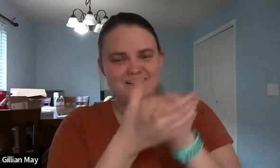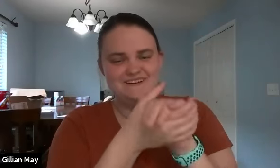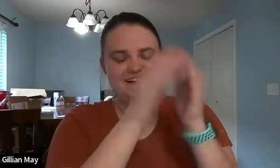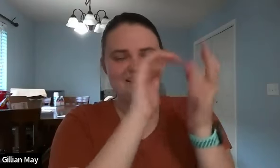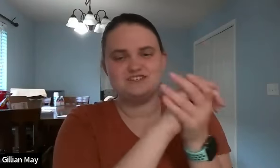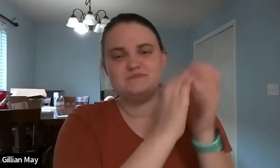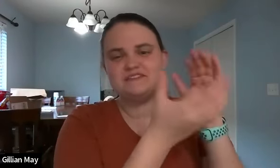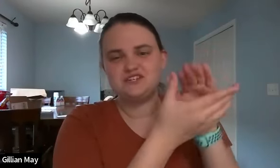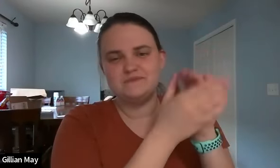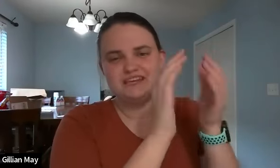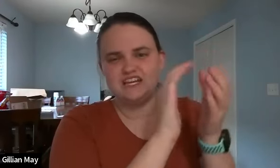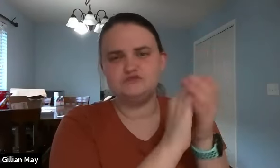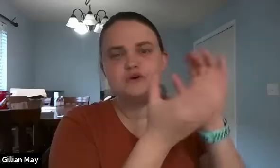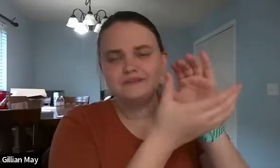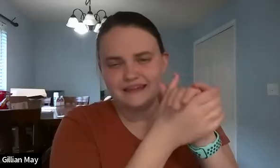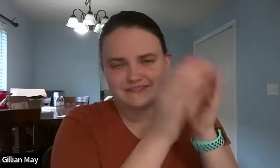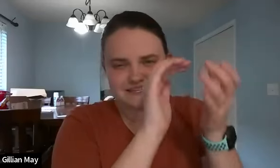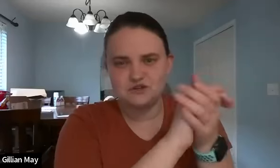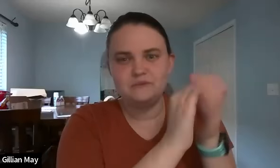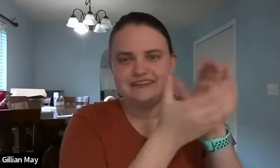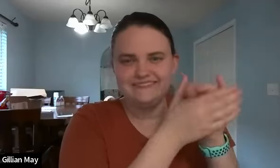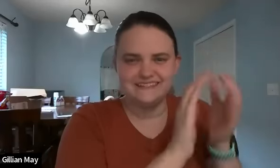Hamburger. I was gonna make the joke, Miss Katie. You don't like this. You don't eat these.